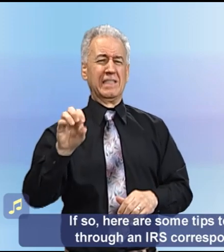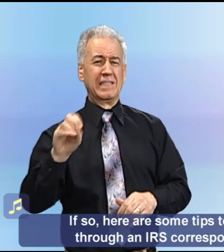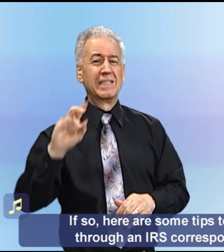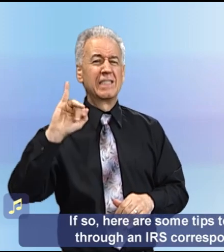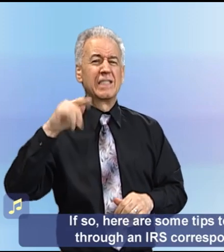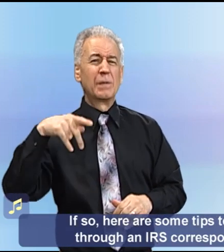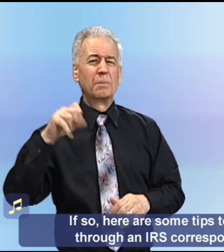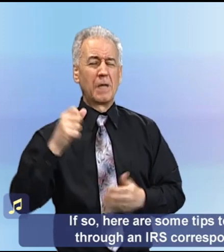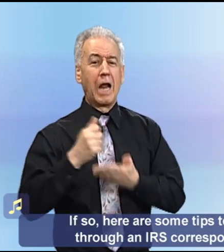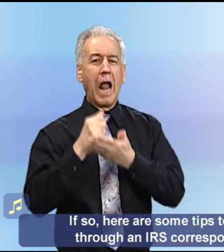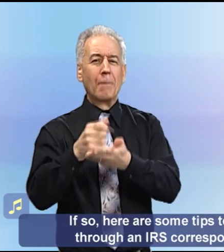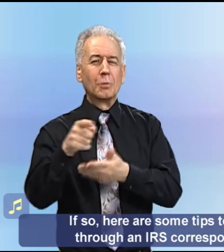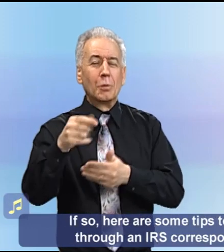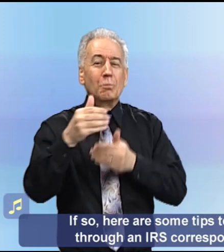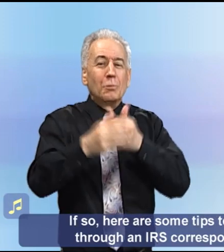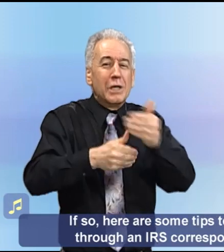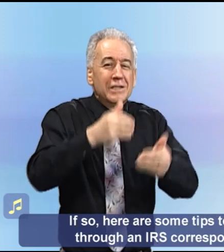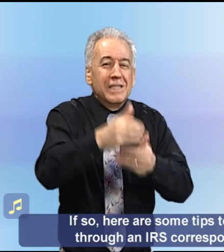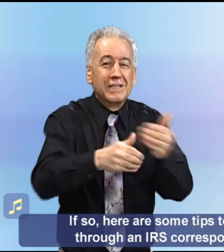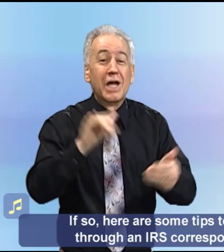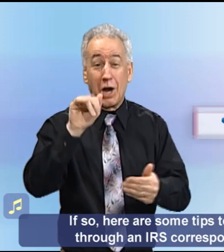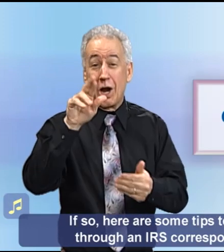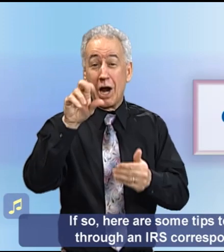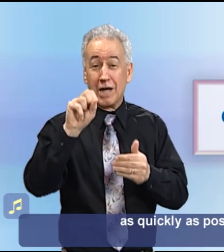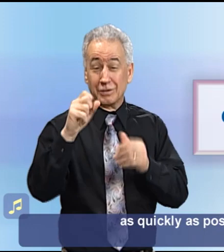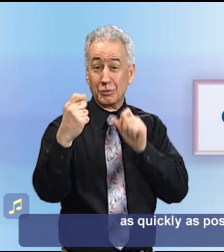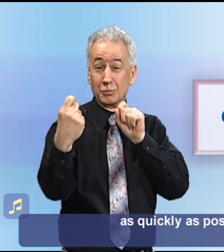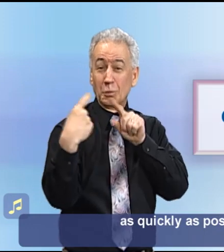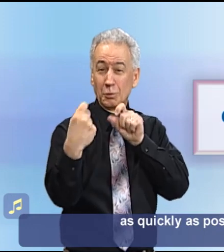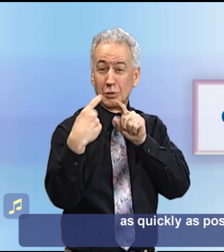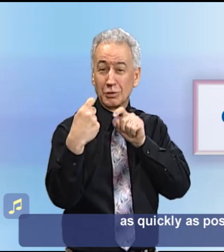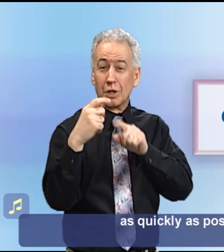tips to help you get through an IRS correspondence audit as quickly as possible